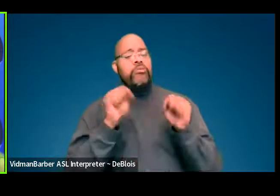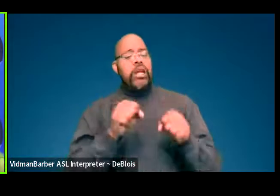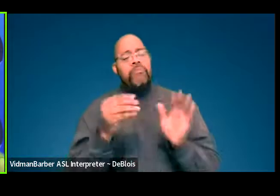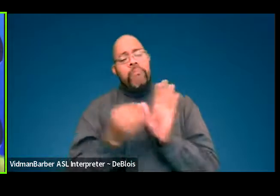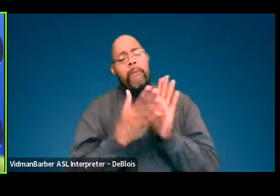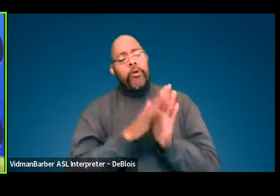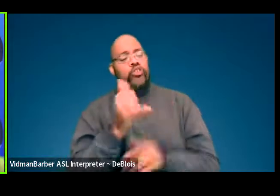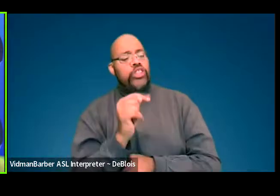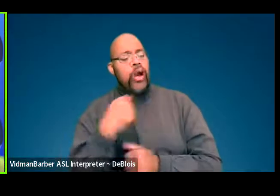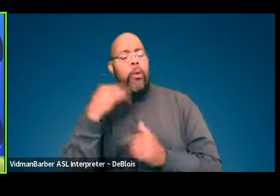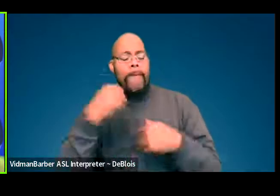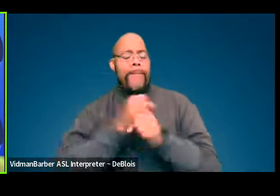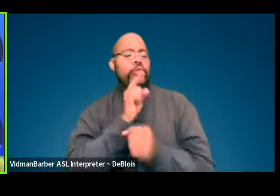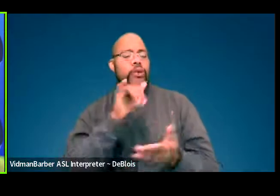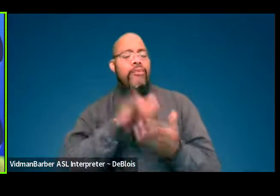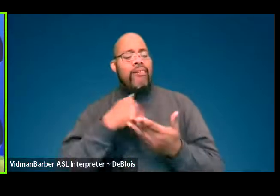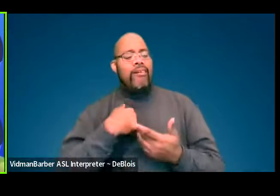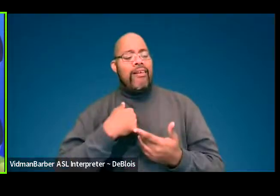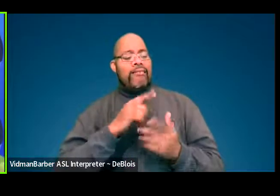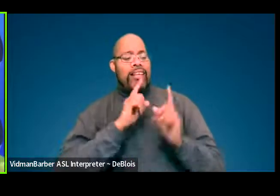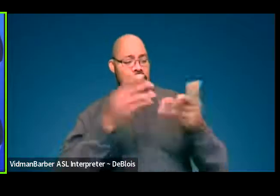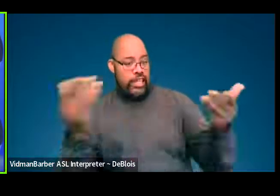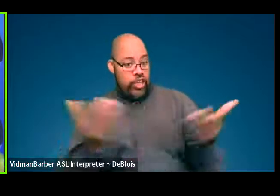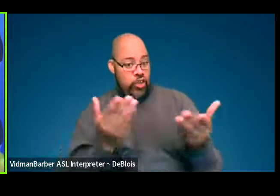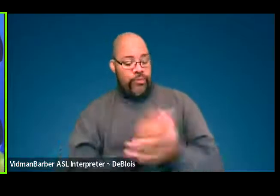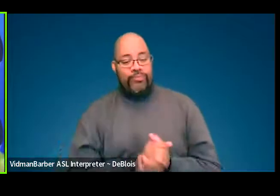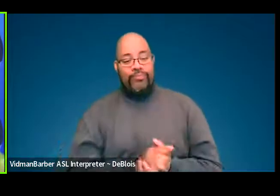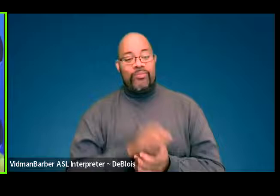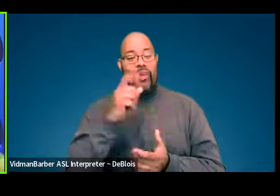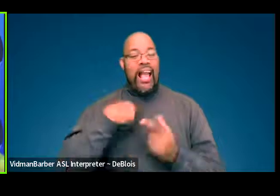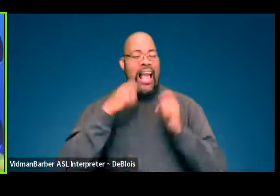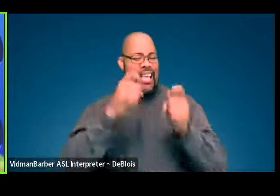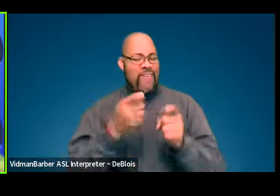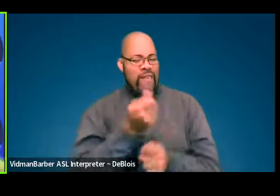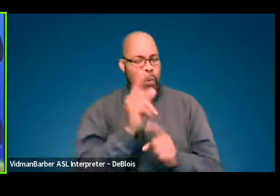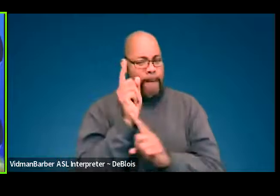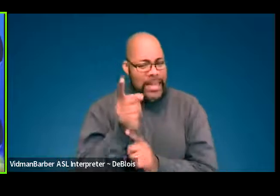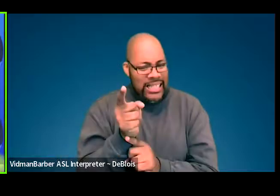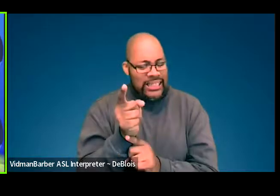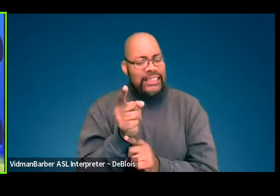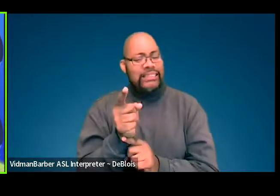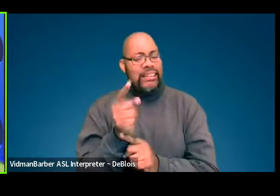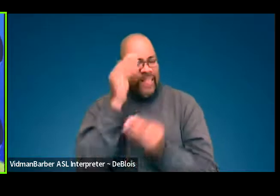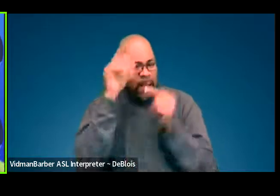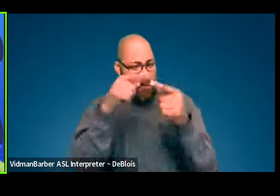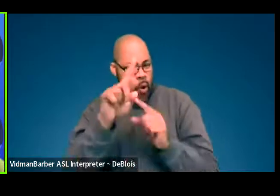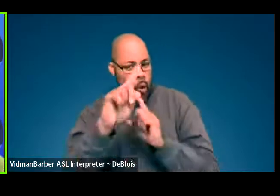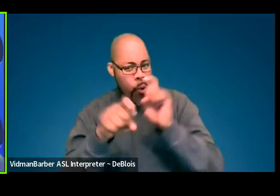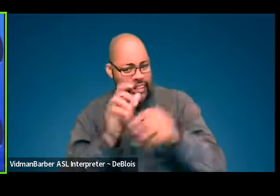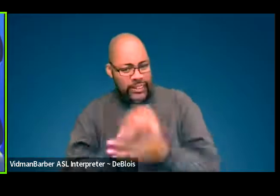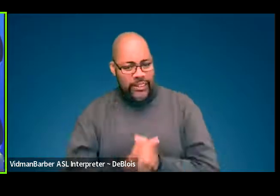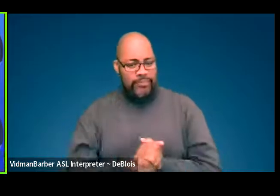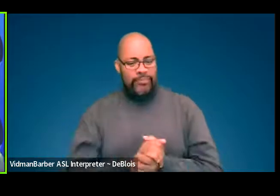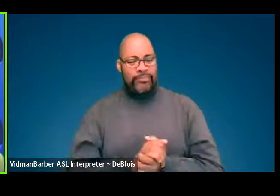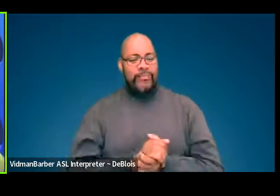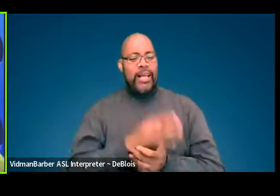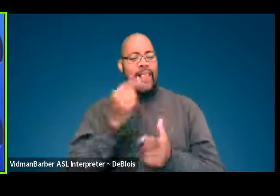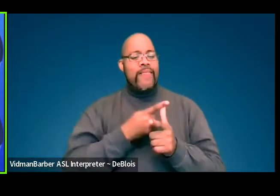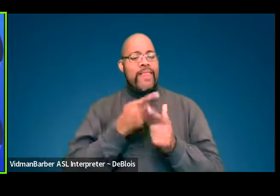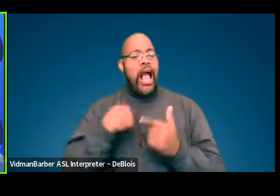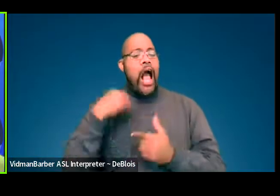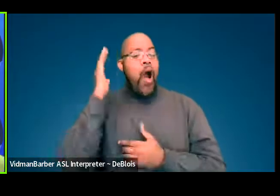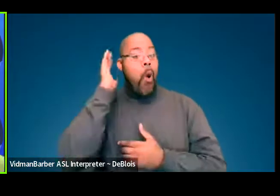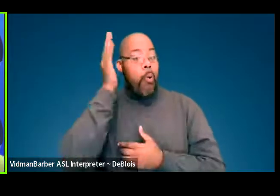in the chat and we will make sure that I answer it here. All right, I'll give y'all a few minutes to think about your questions, and then I